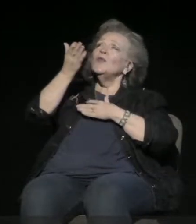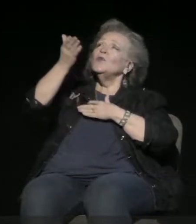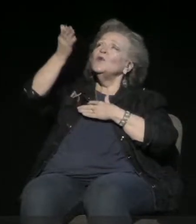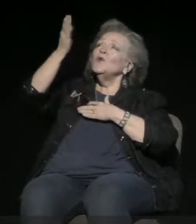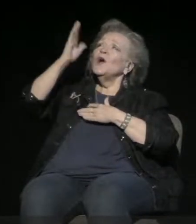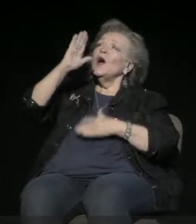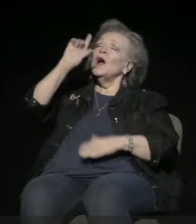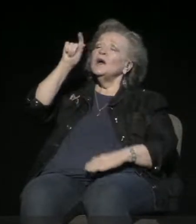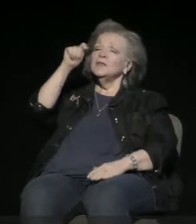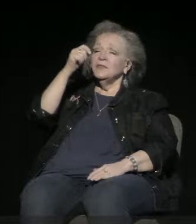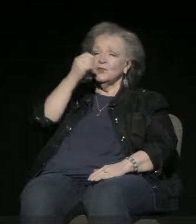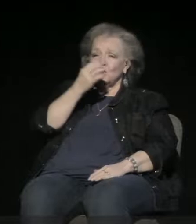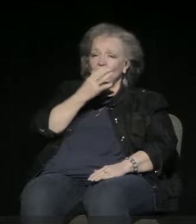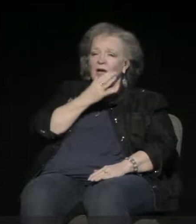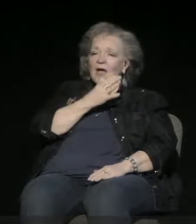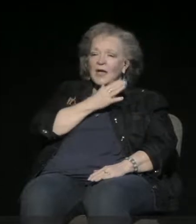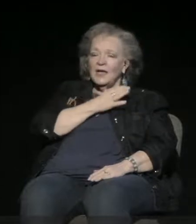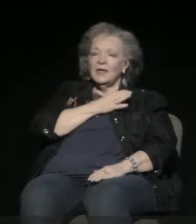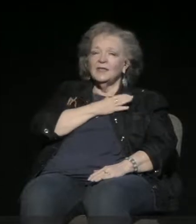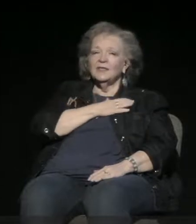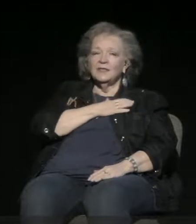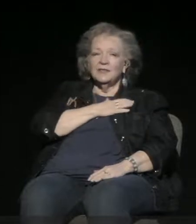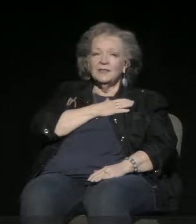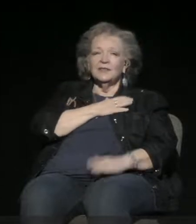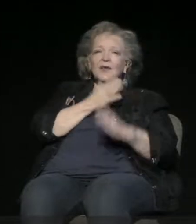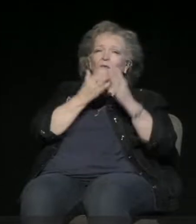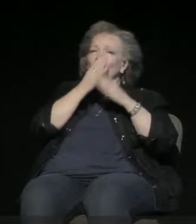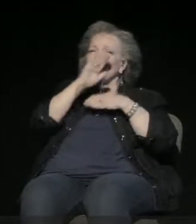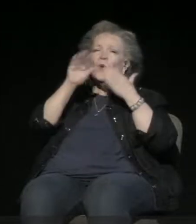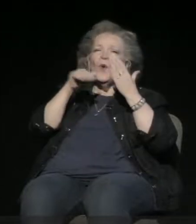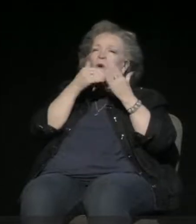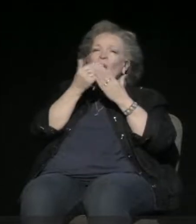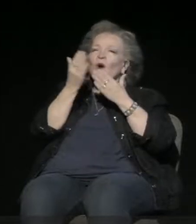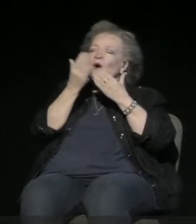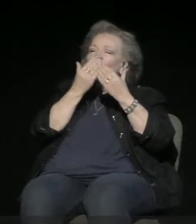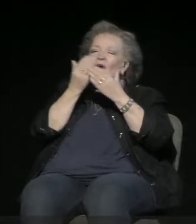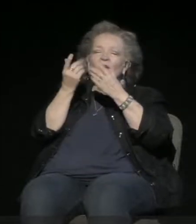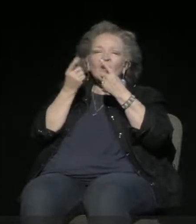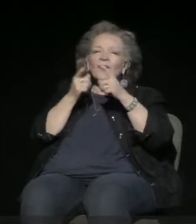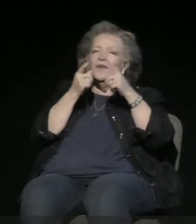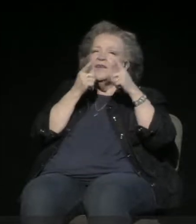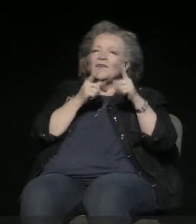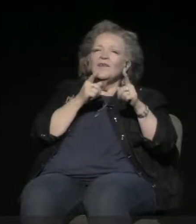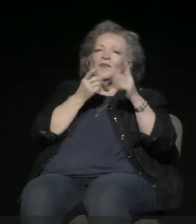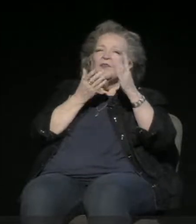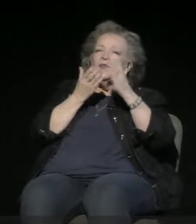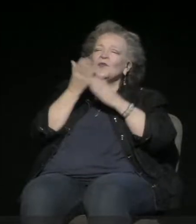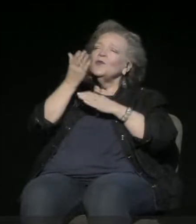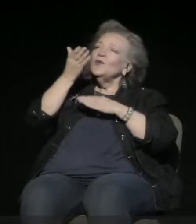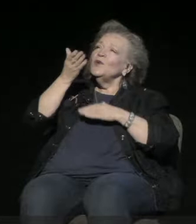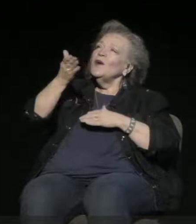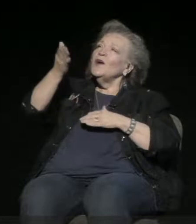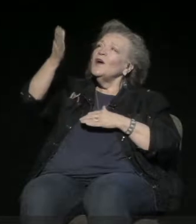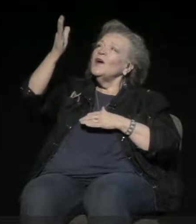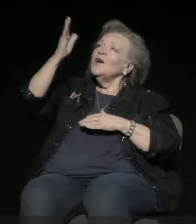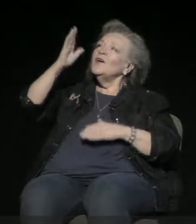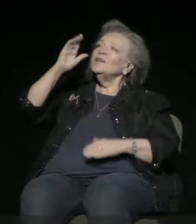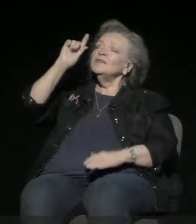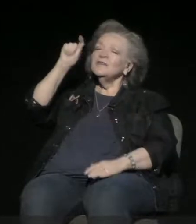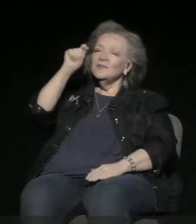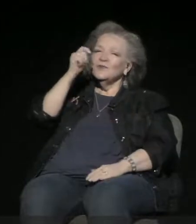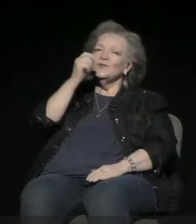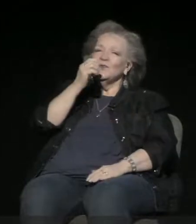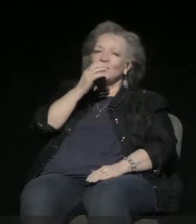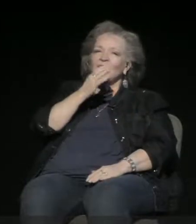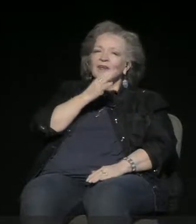the grace of God. Through it all, through it all, by the grace